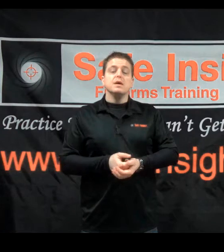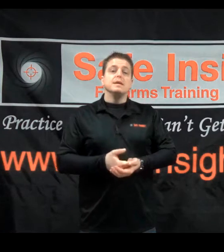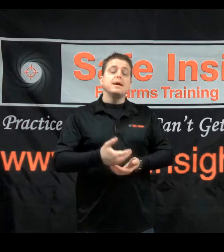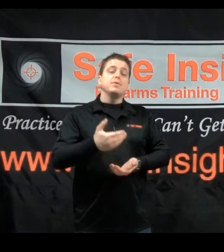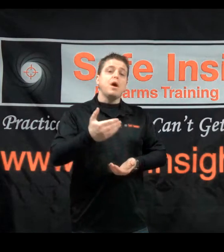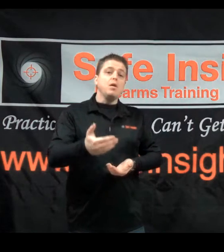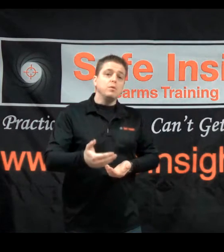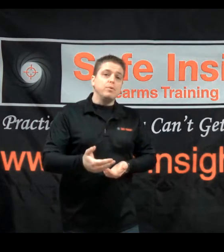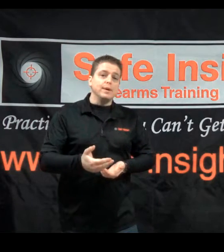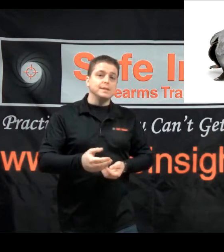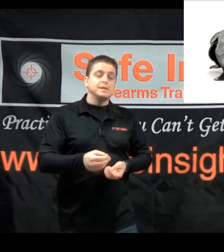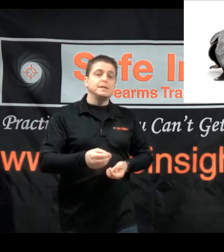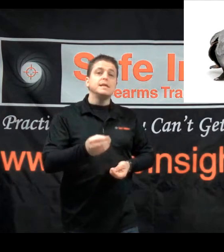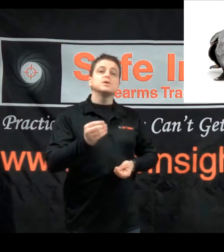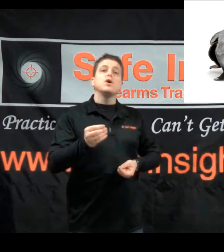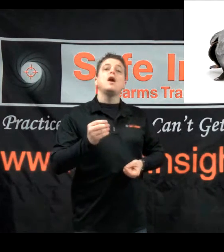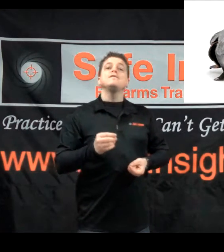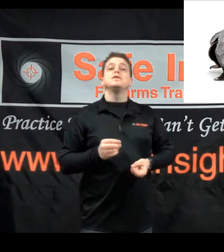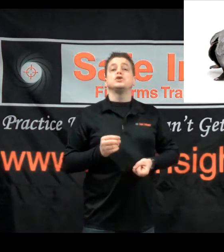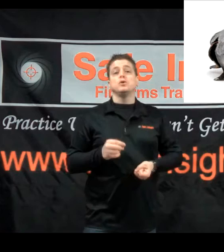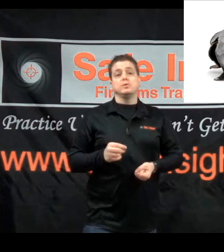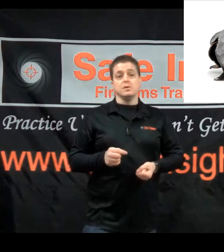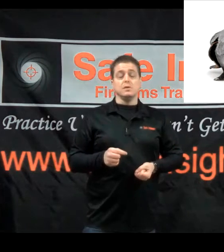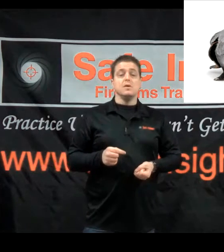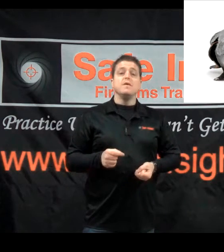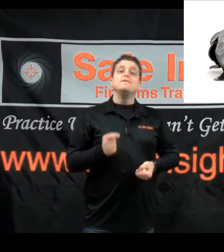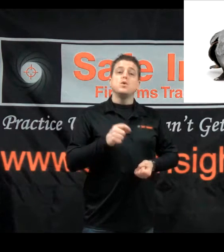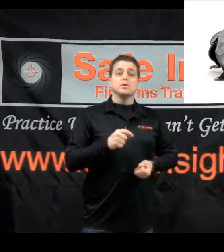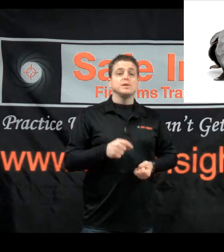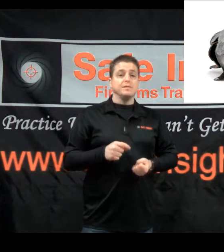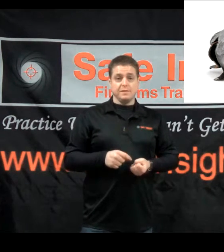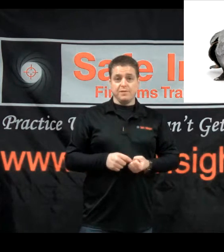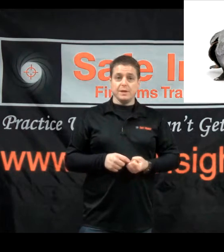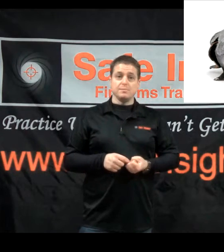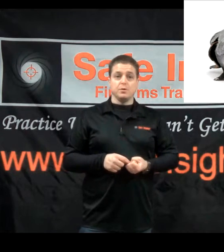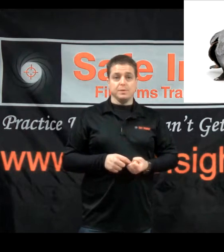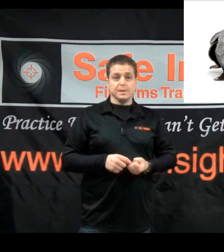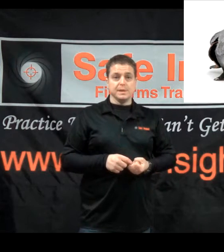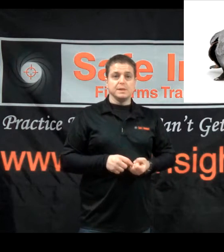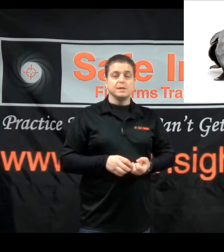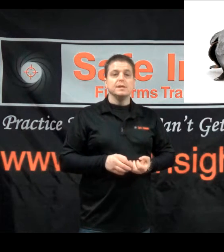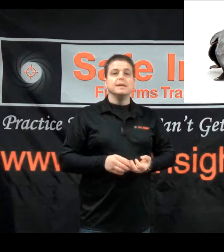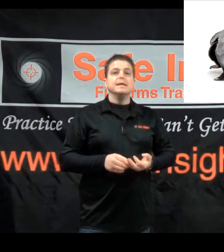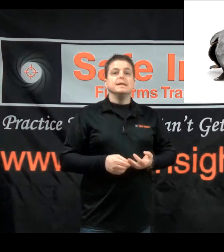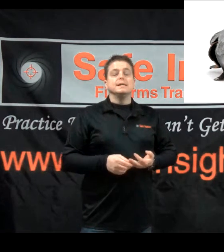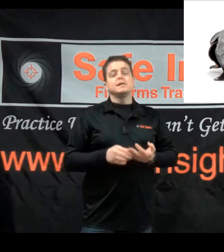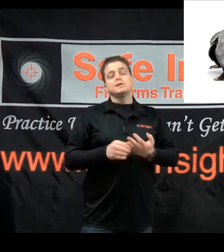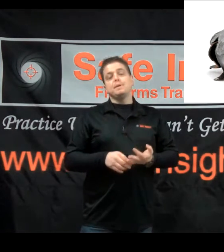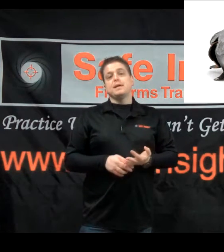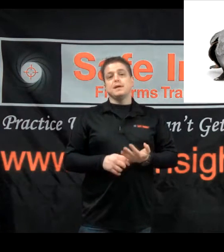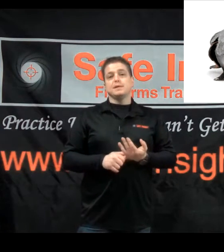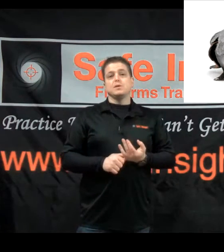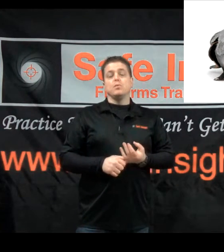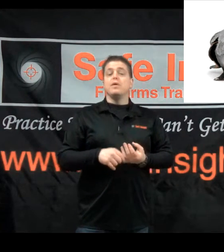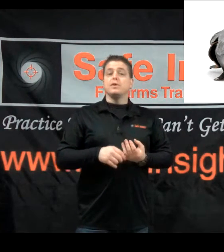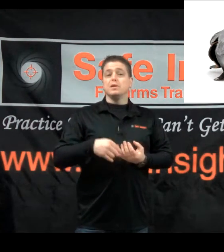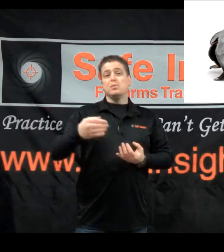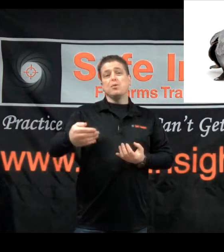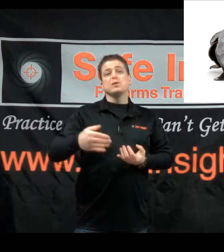Now with hollow points, these are often chosen for self-defense purposes. This is because while they're a little more